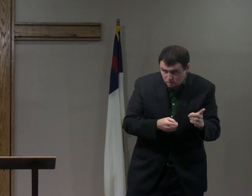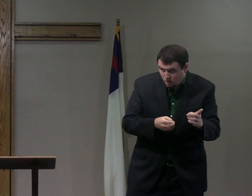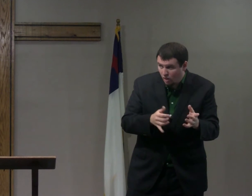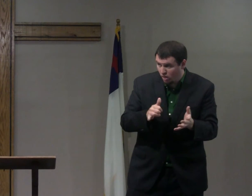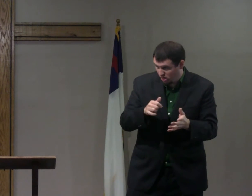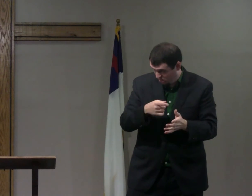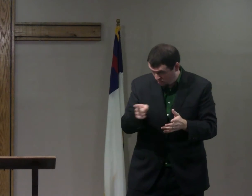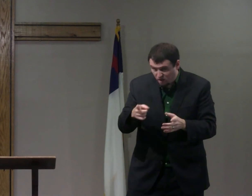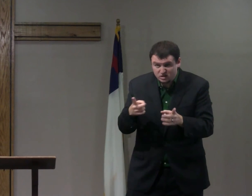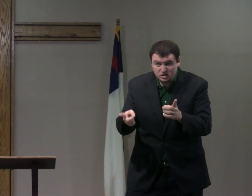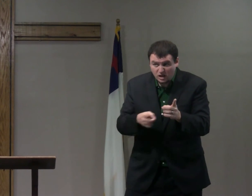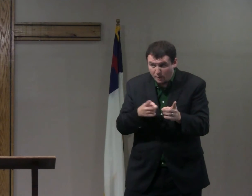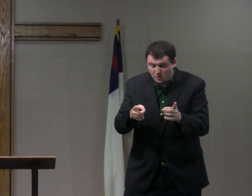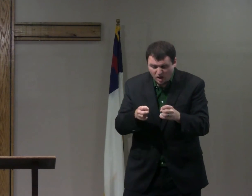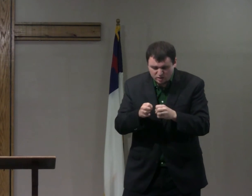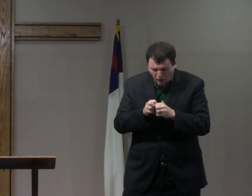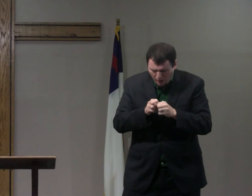You know, Jesus had disciples.